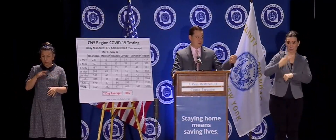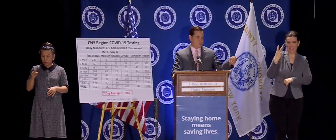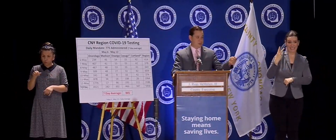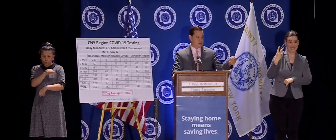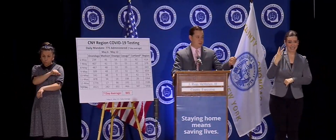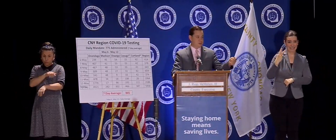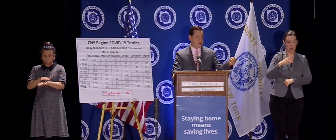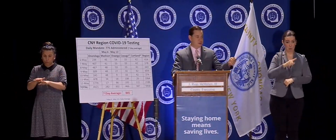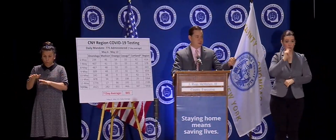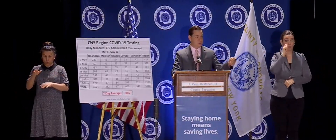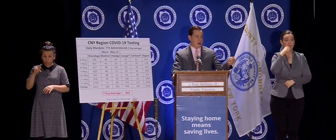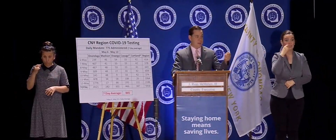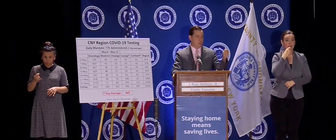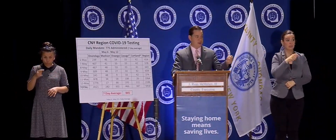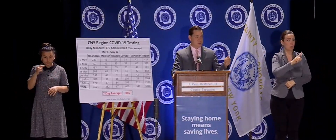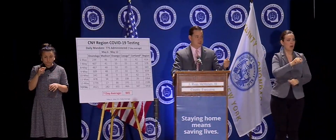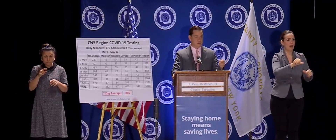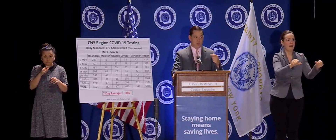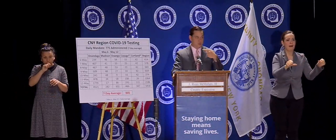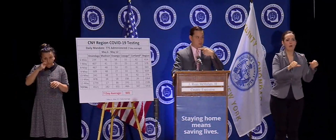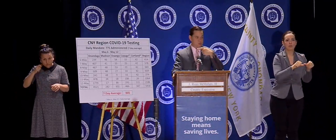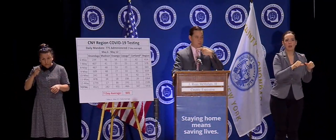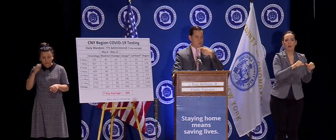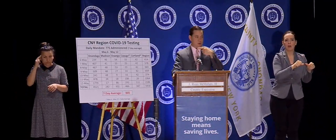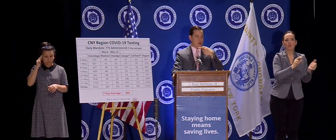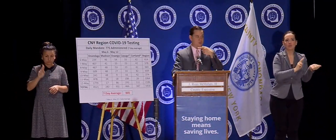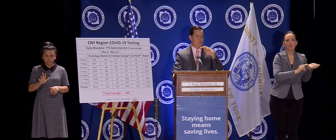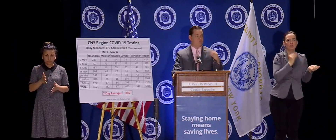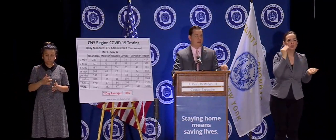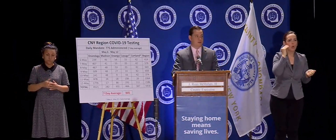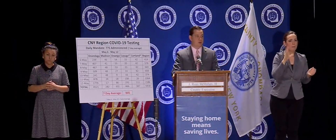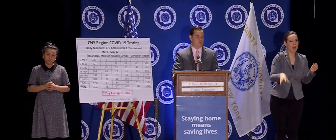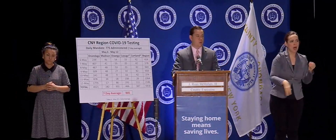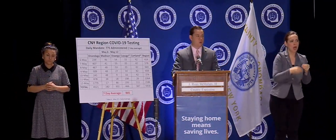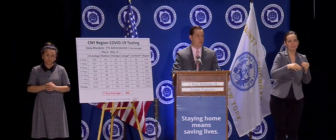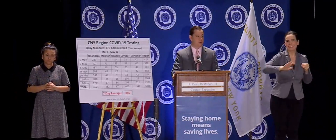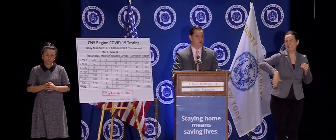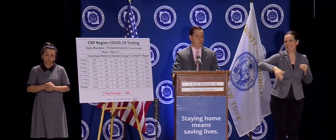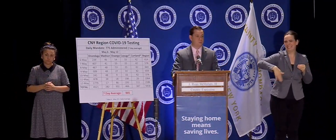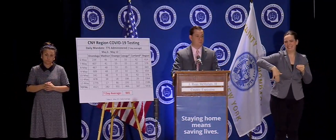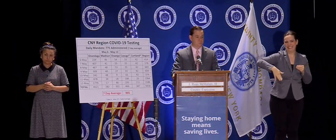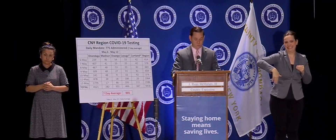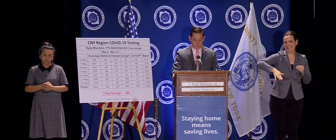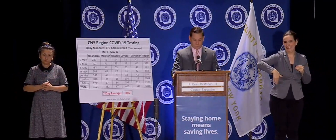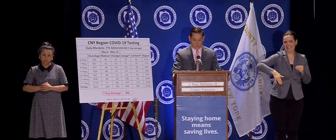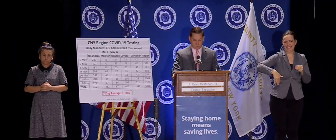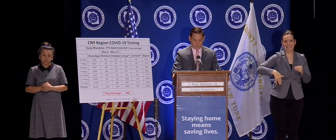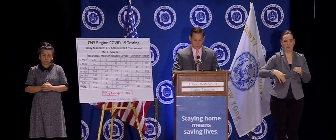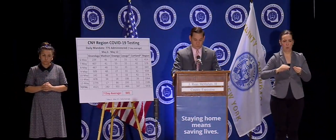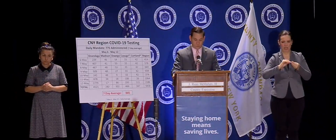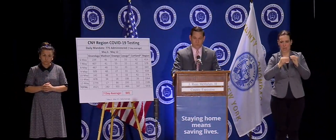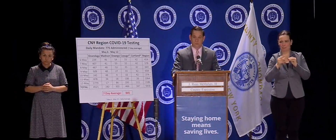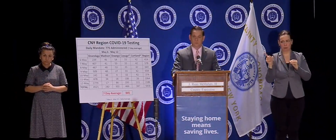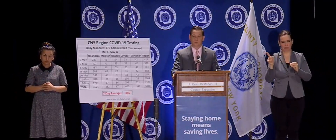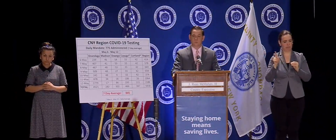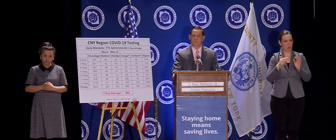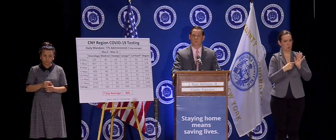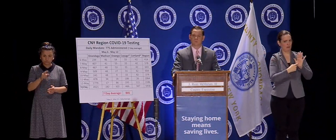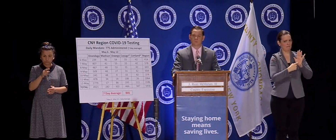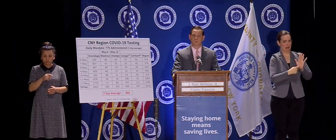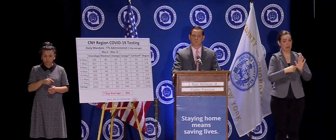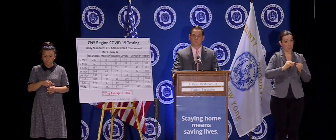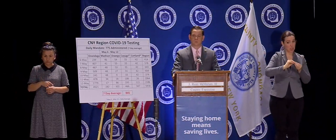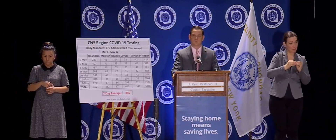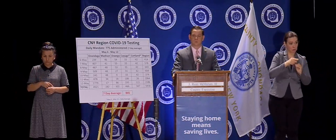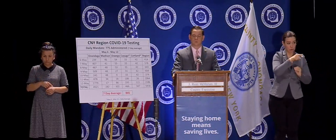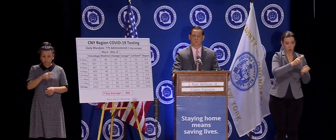tests at those facilities on the residents aren't even reflective in our total numbers. Based on your conversation with the